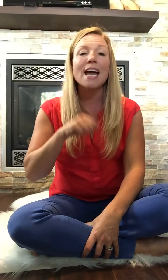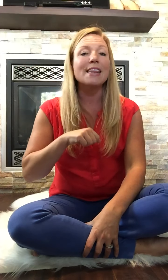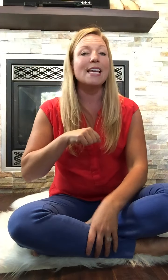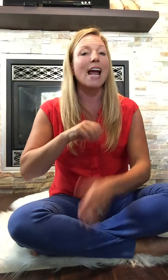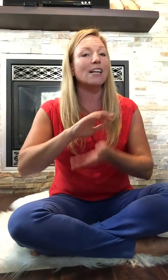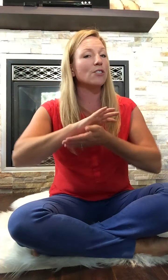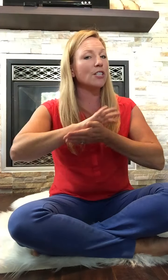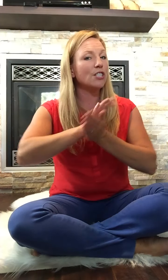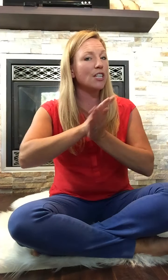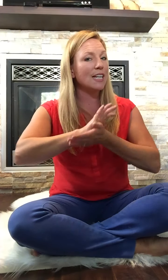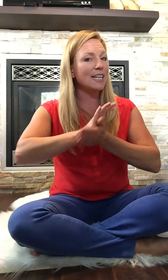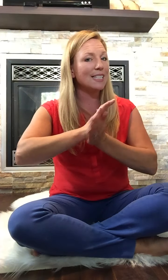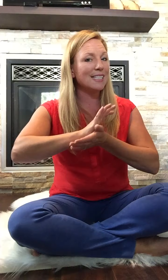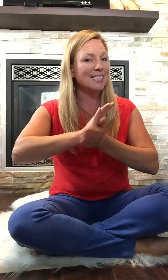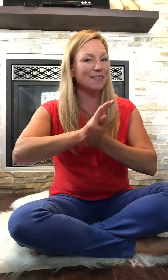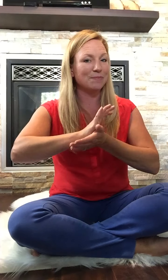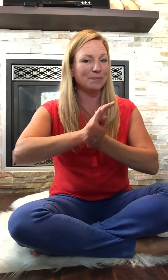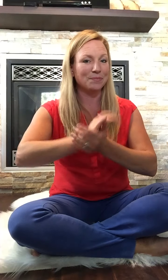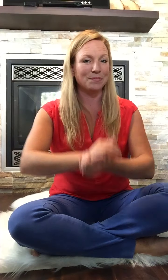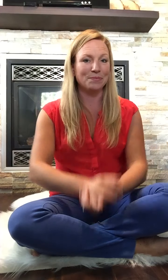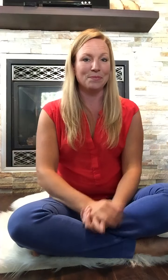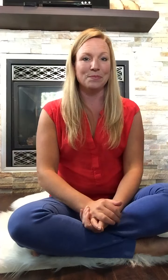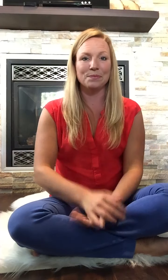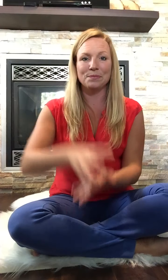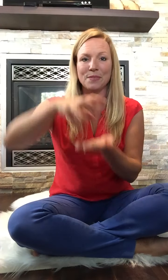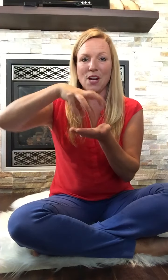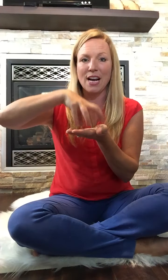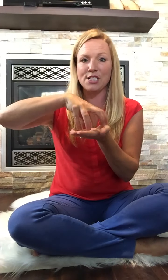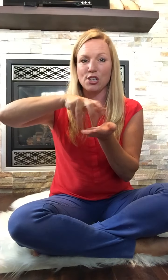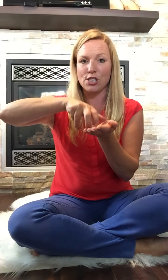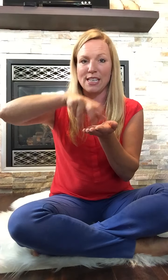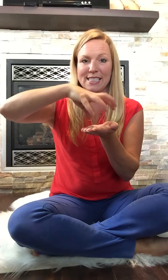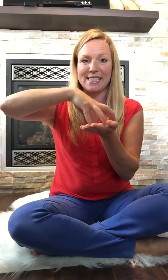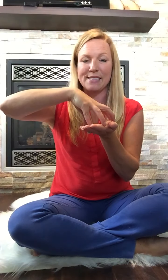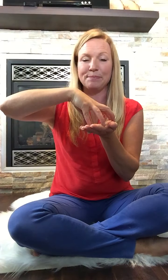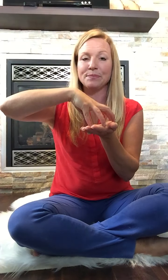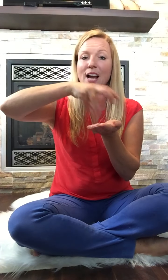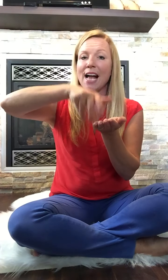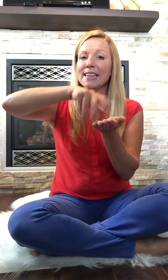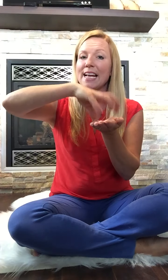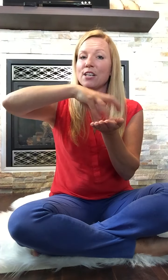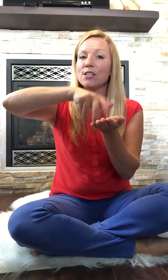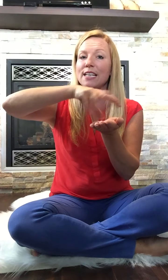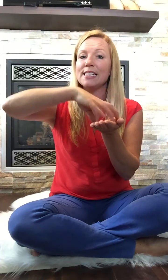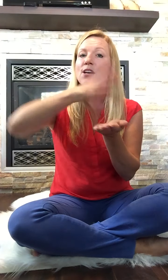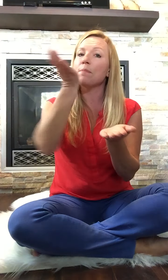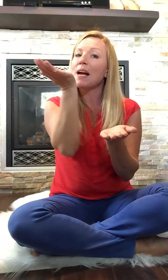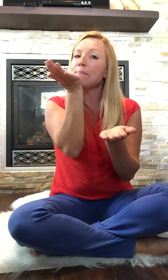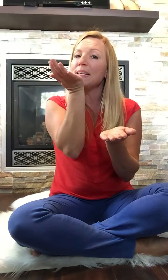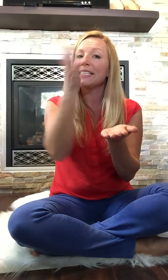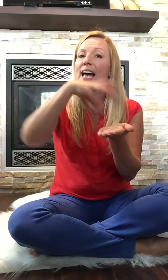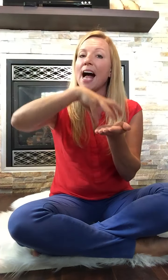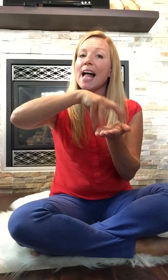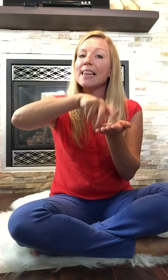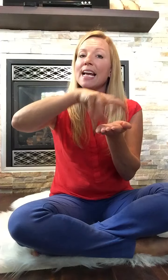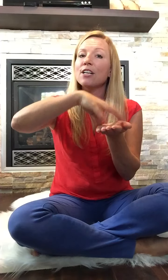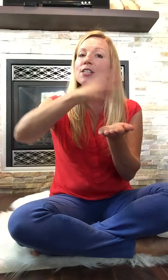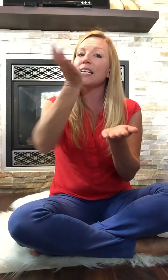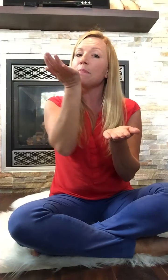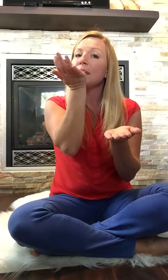forget the extra cheese. Cookies! You cut your cookies. I like cookies on my pizza. I like cookie